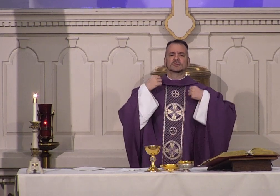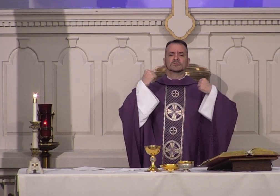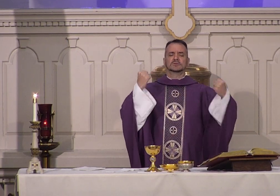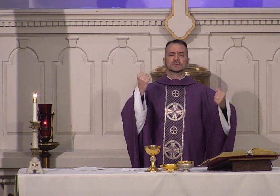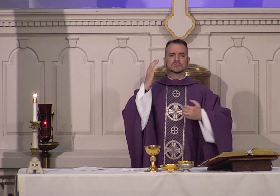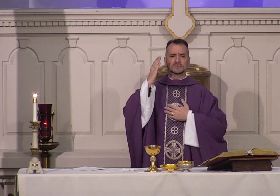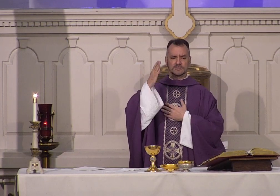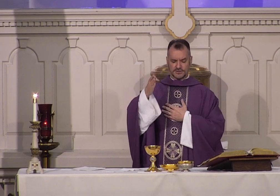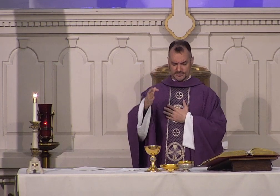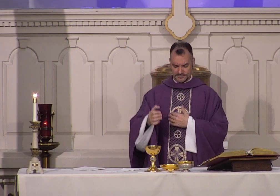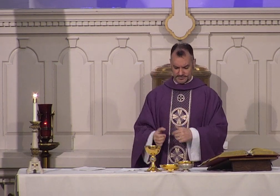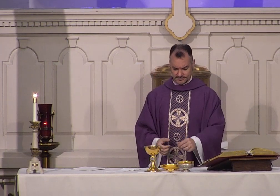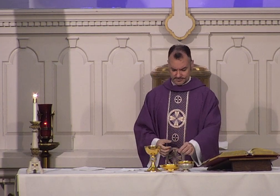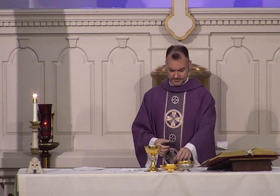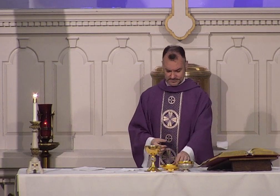be healed.